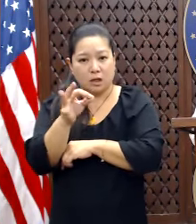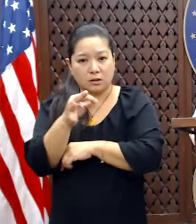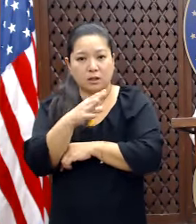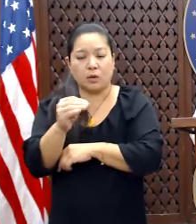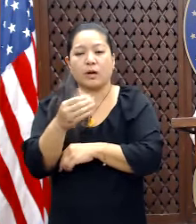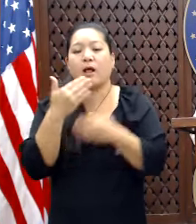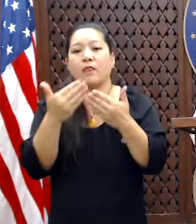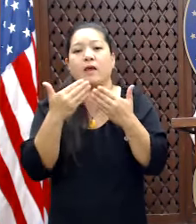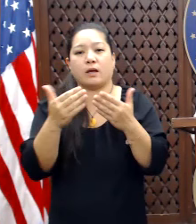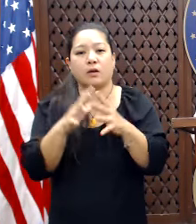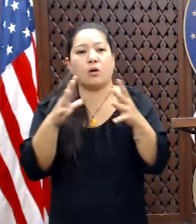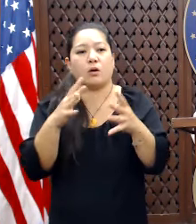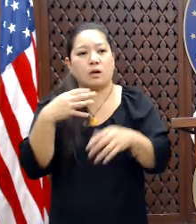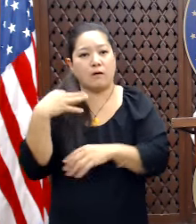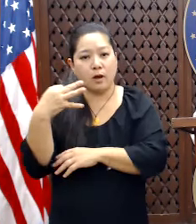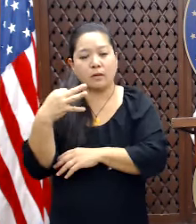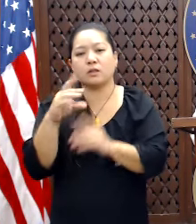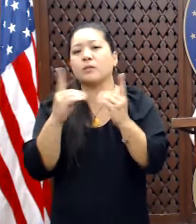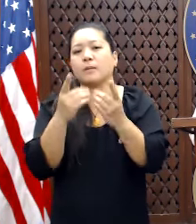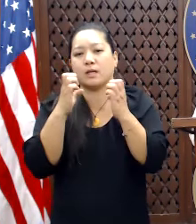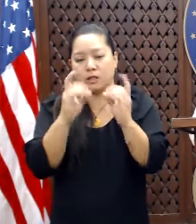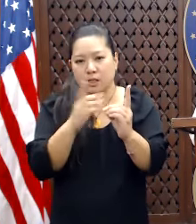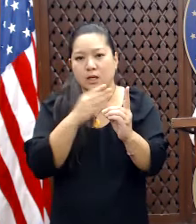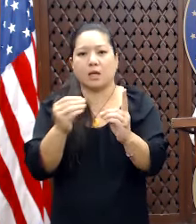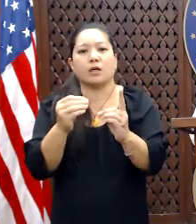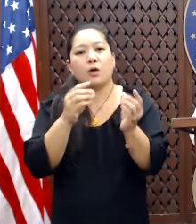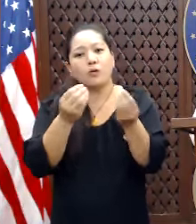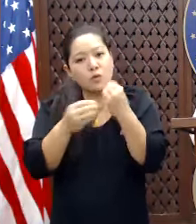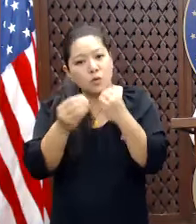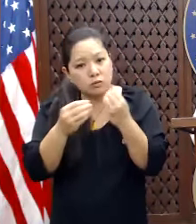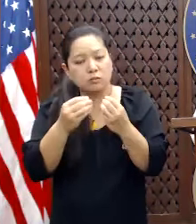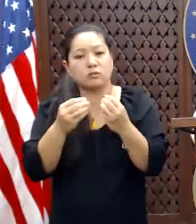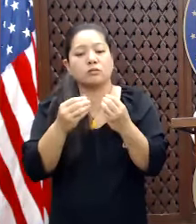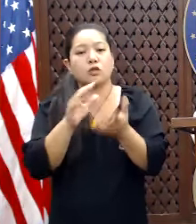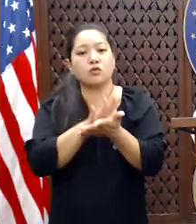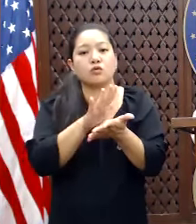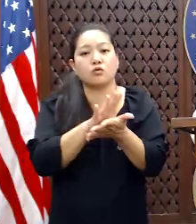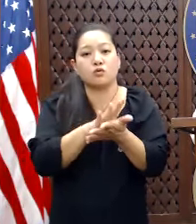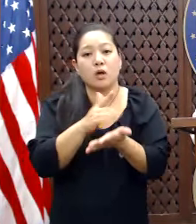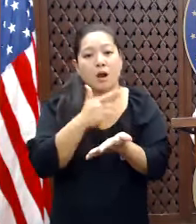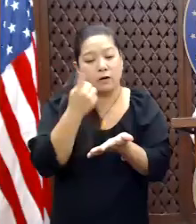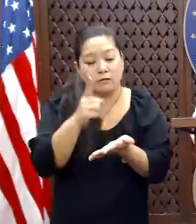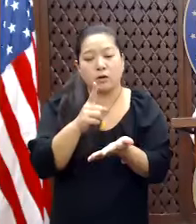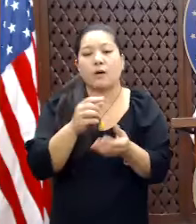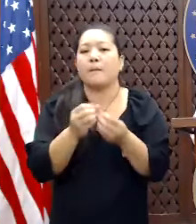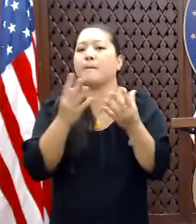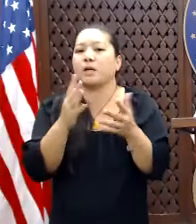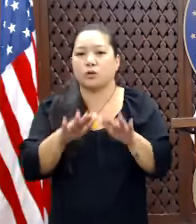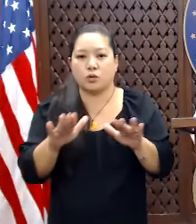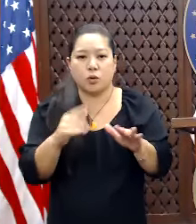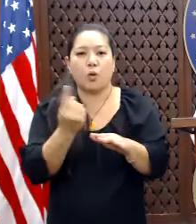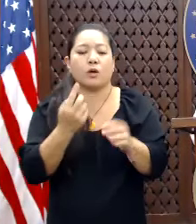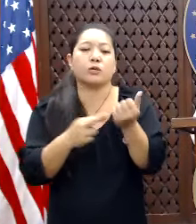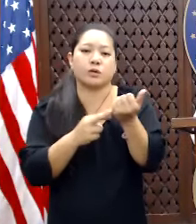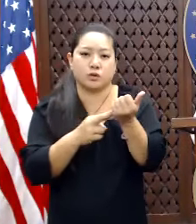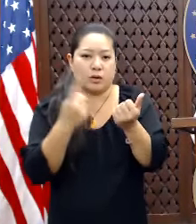at Guam Department of Education's Grab and Go School Meals. For many children, their only source